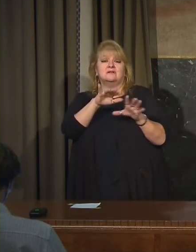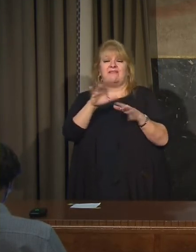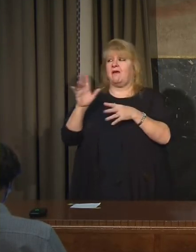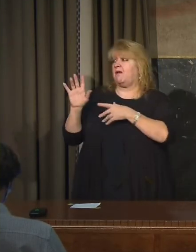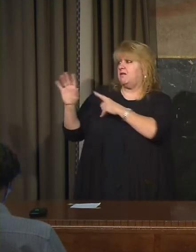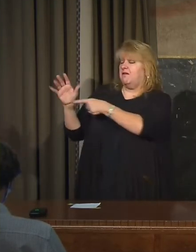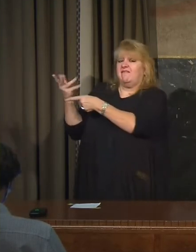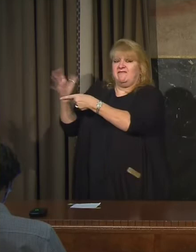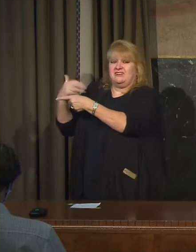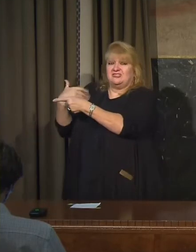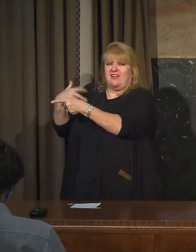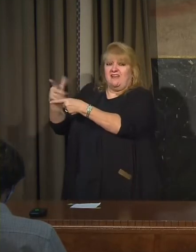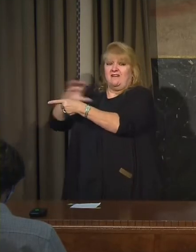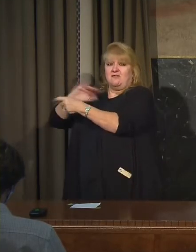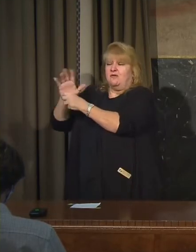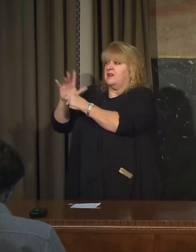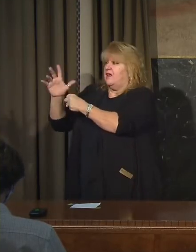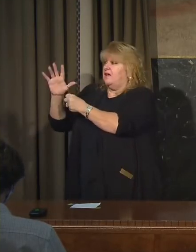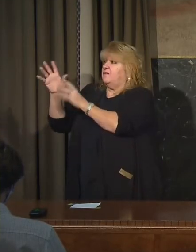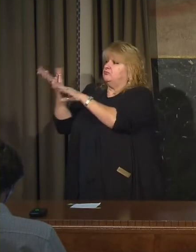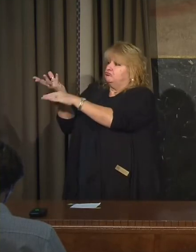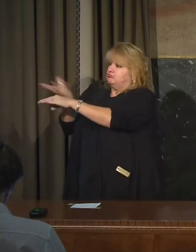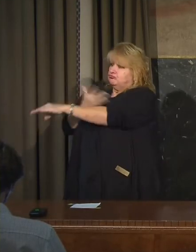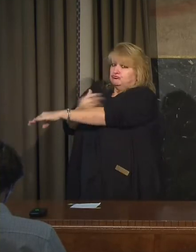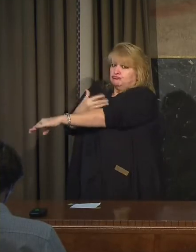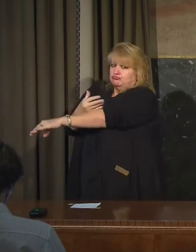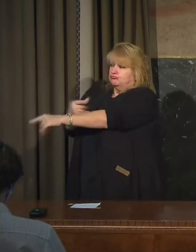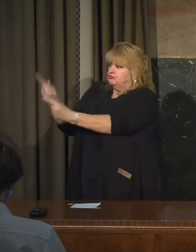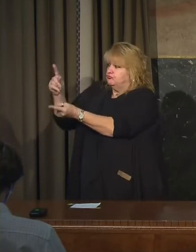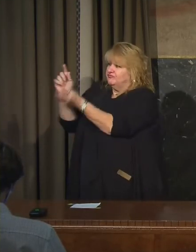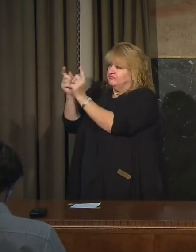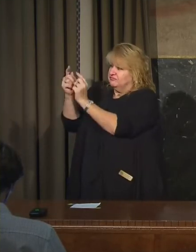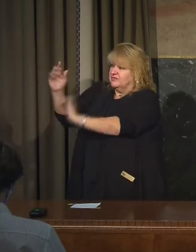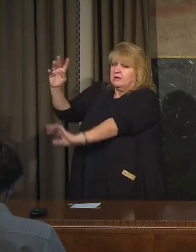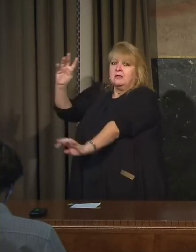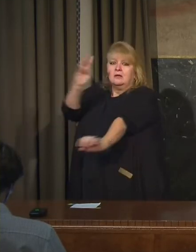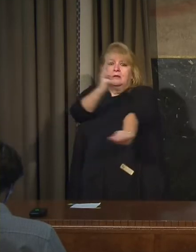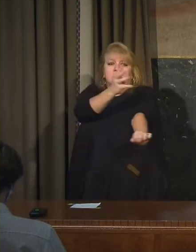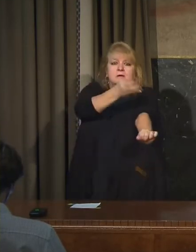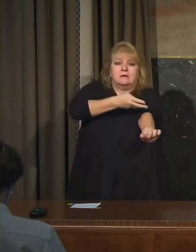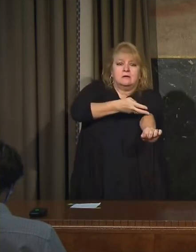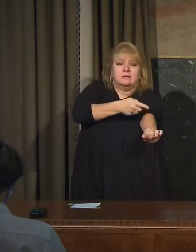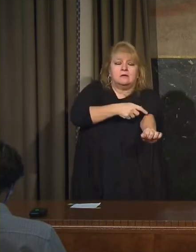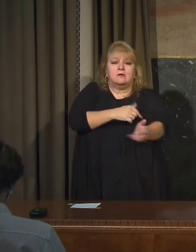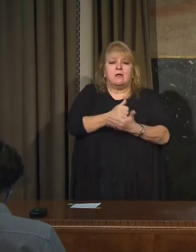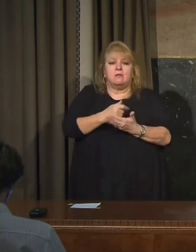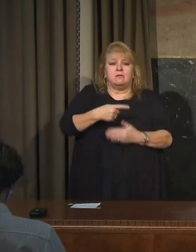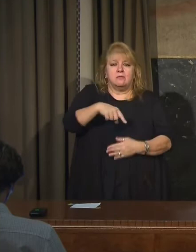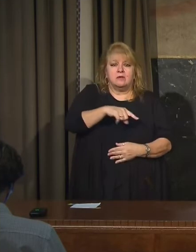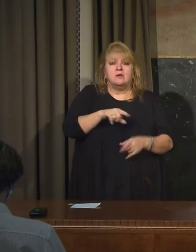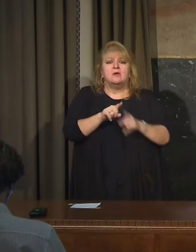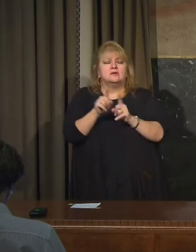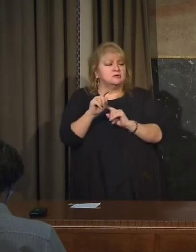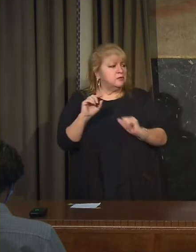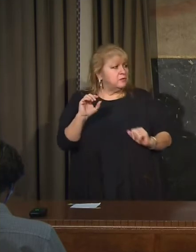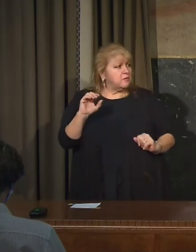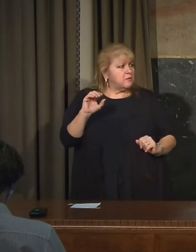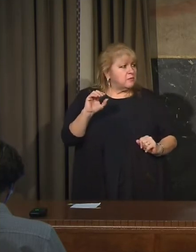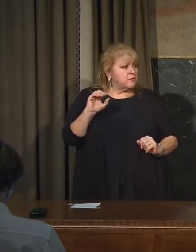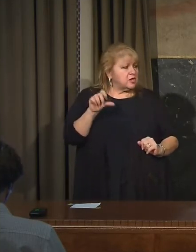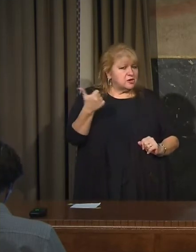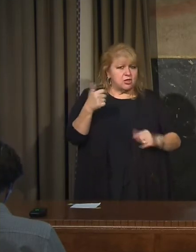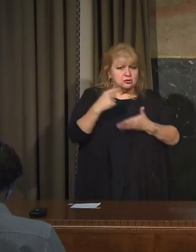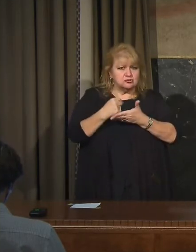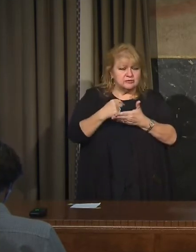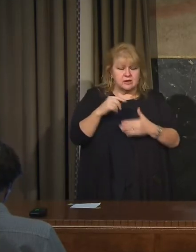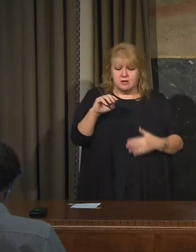to employ increasing dosages that we're receiving over time of the monoclonal antibodies treatments. These